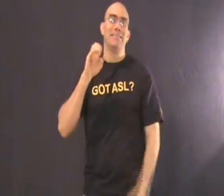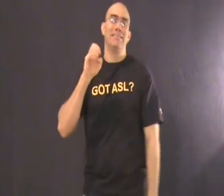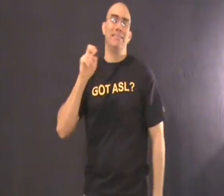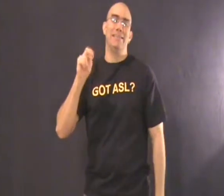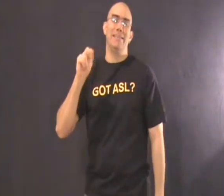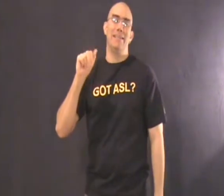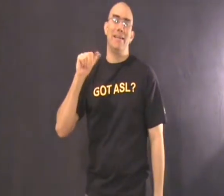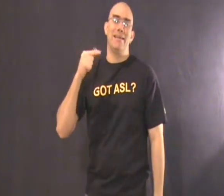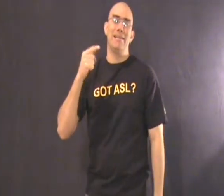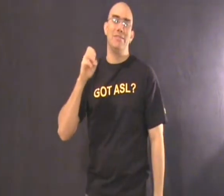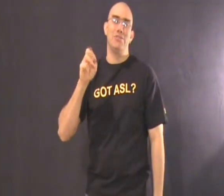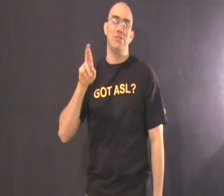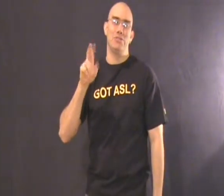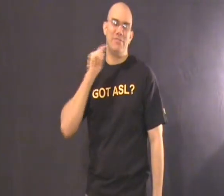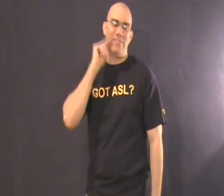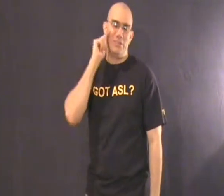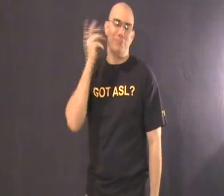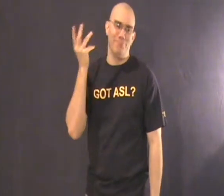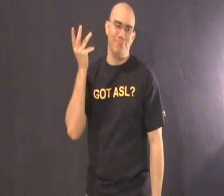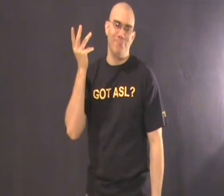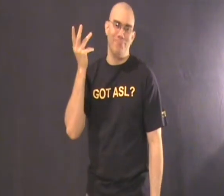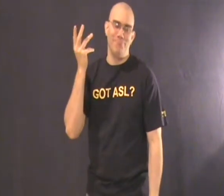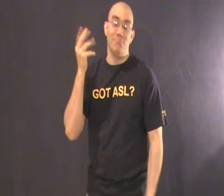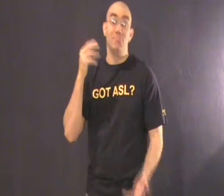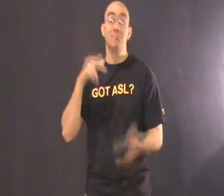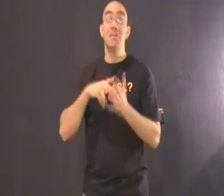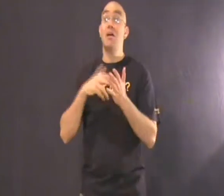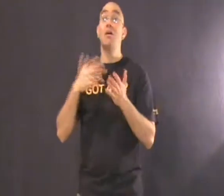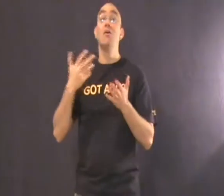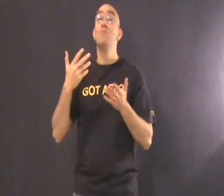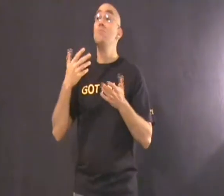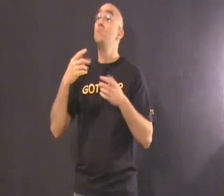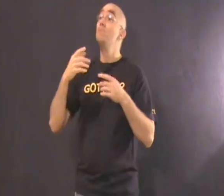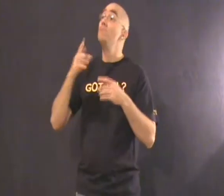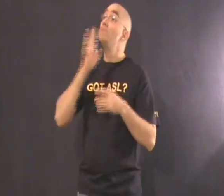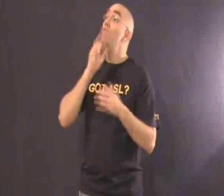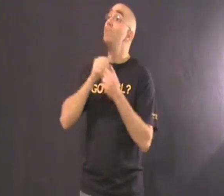attitude. Of course, I was a teenager by then.